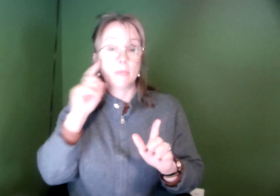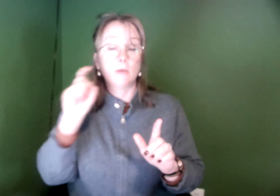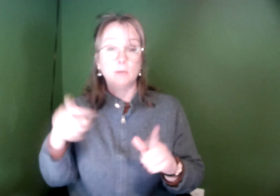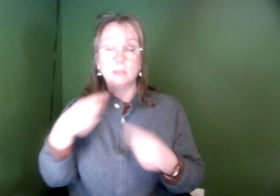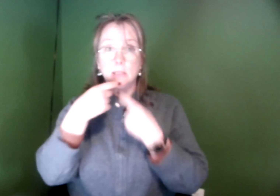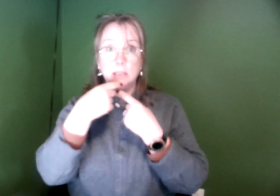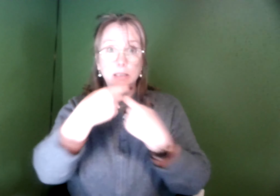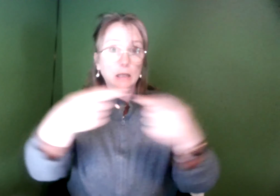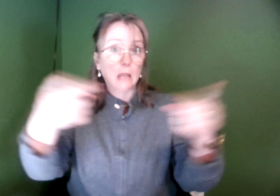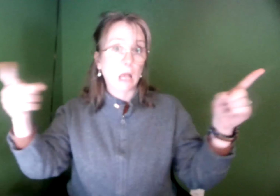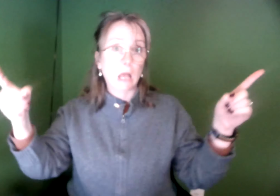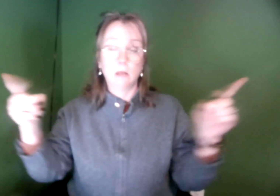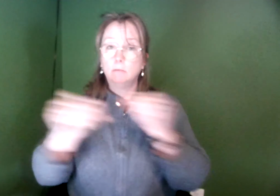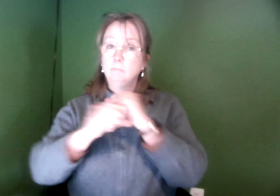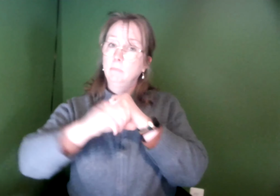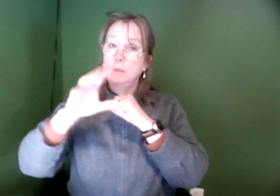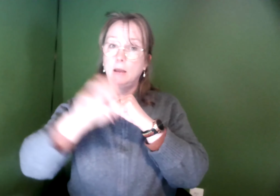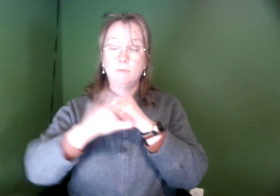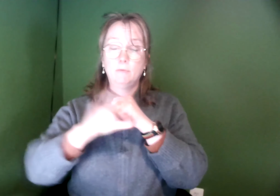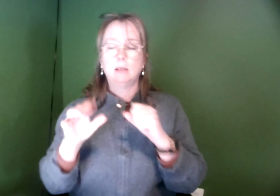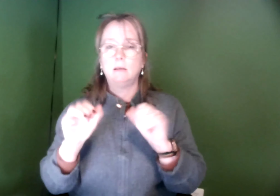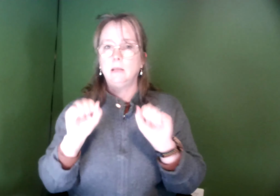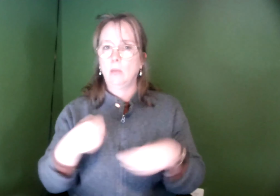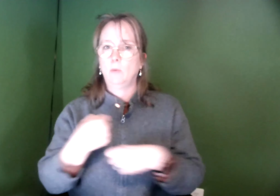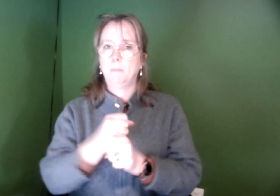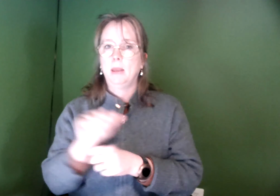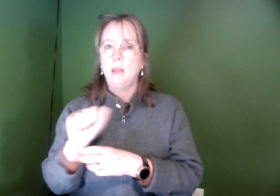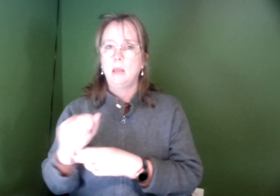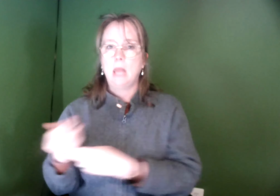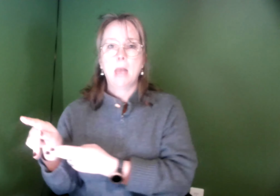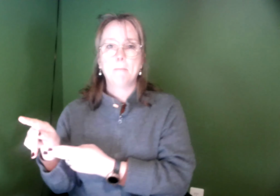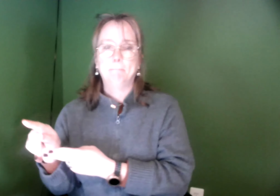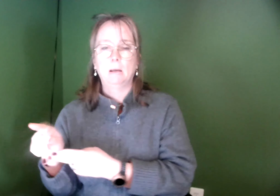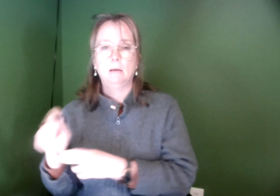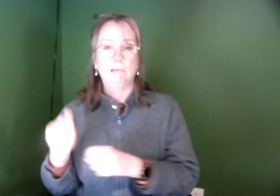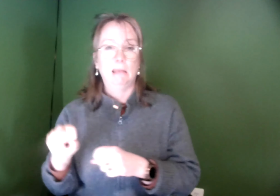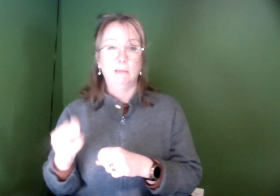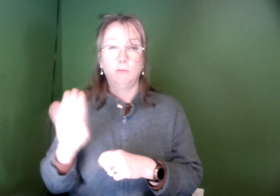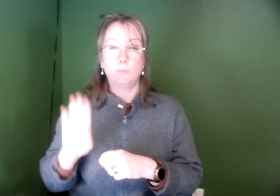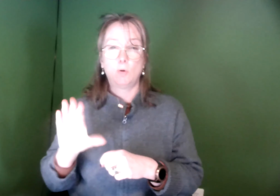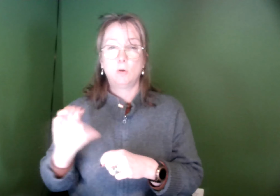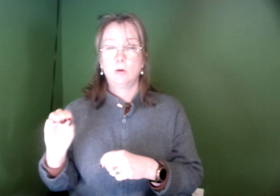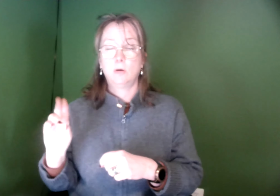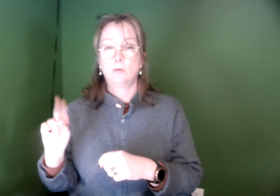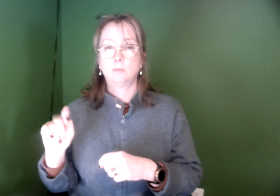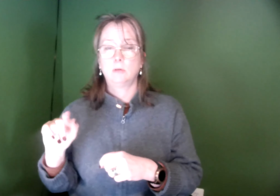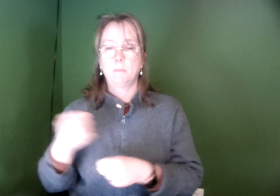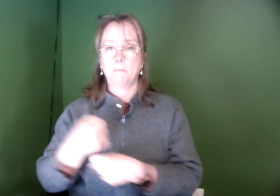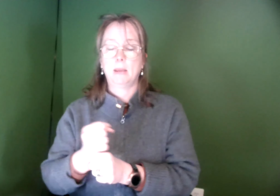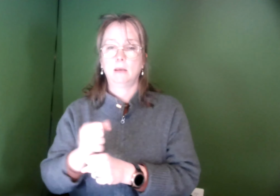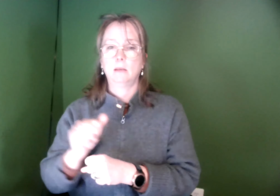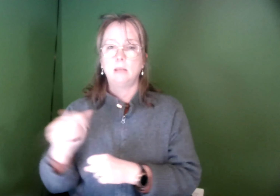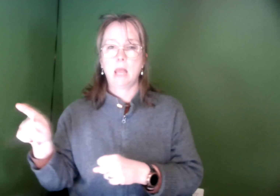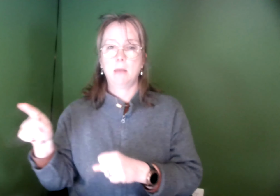out in the community. How do we create an app? Can Boulder County create an app to go along with their behavioral health? So as we're giving phones